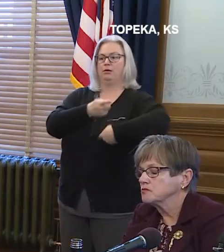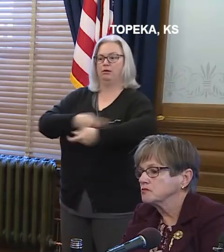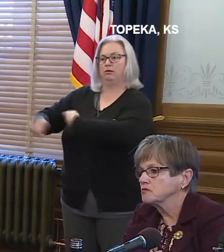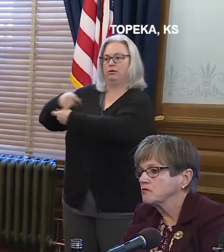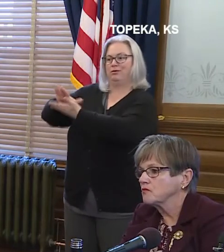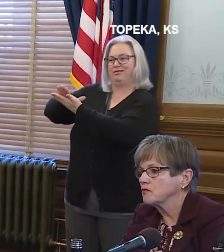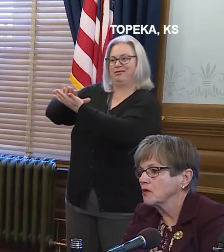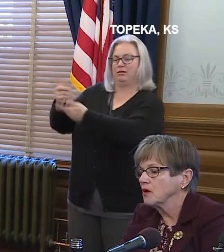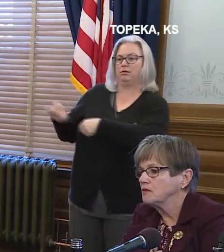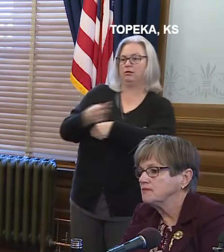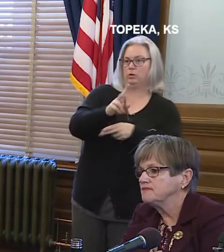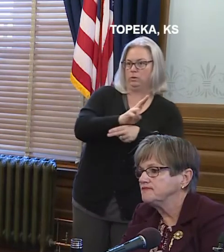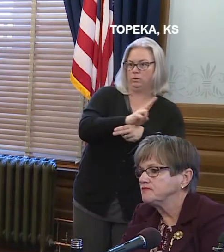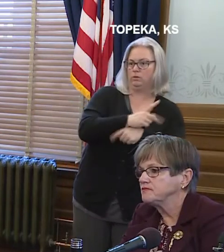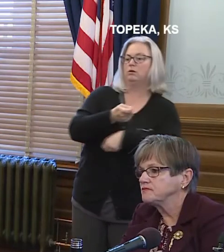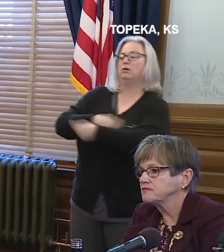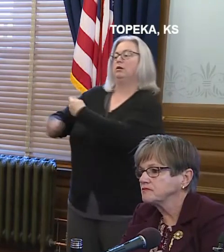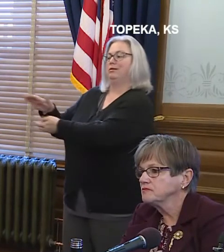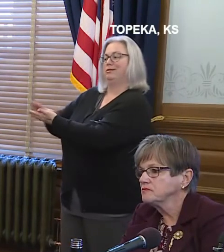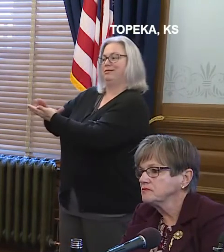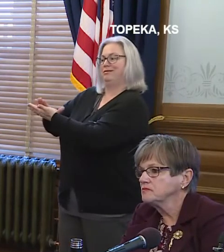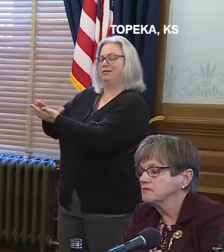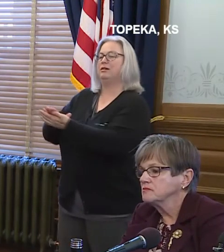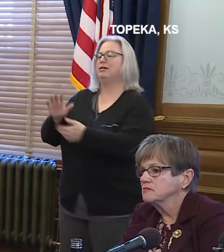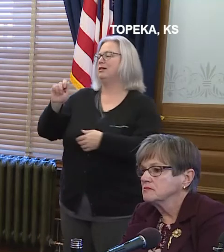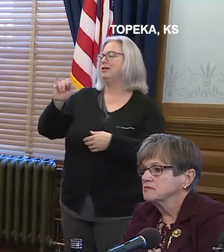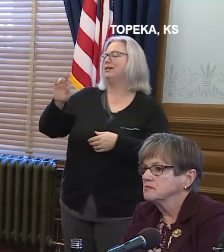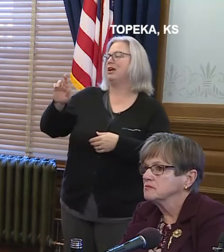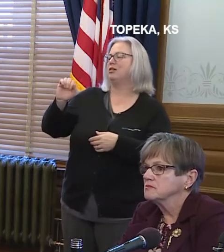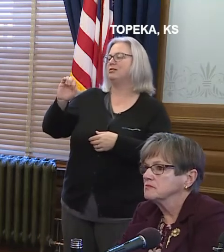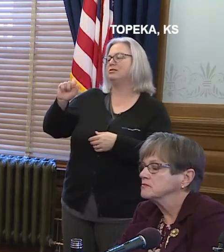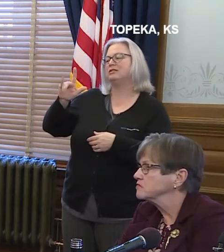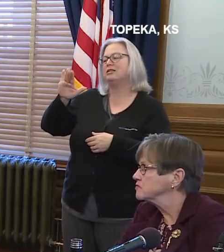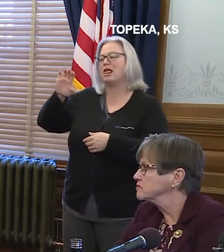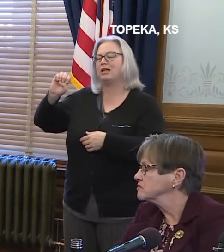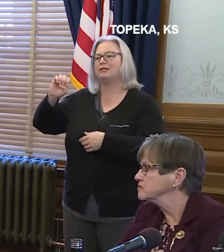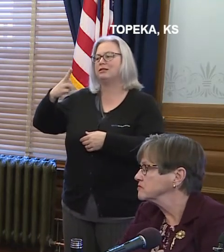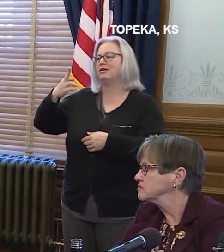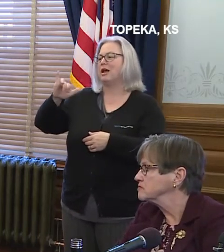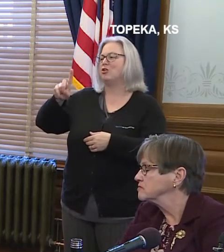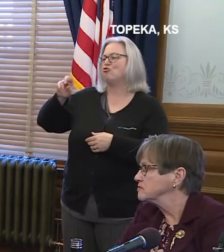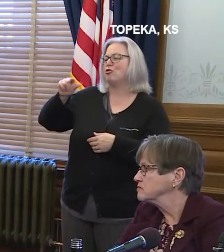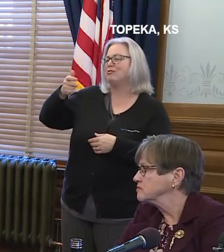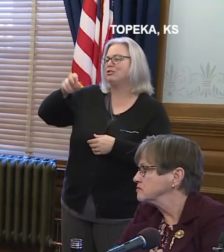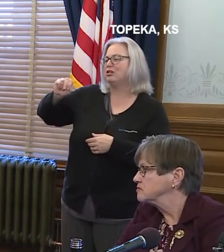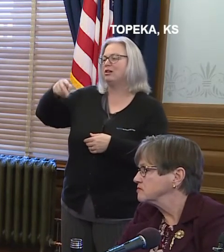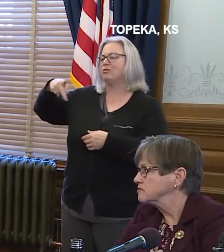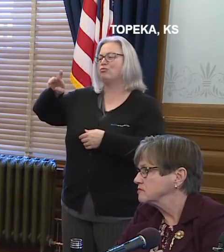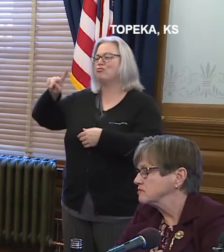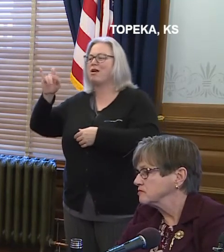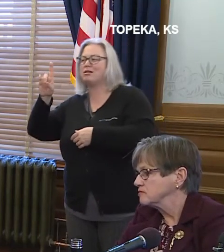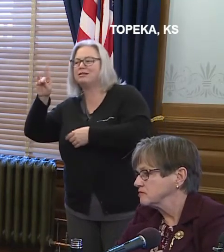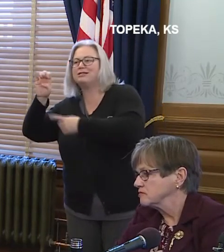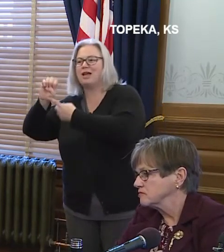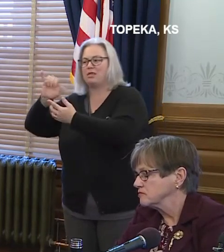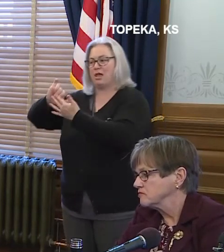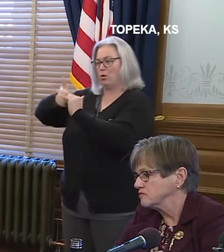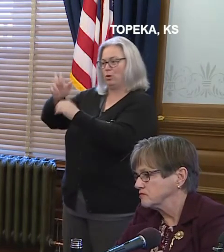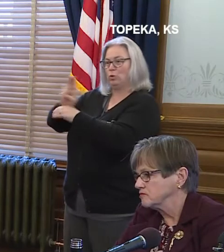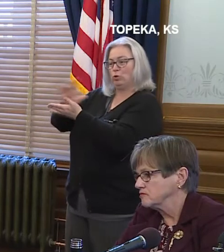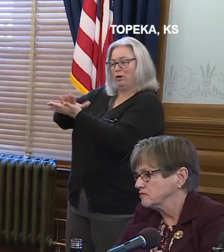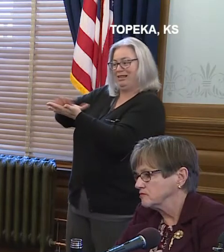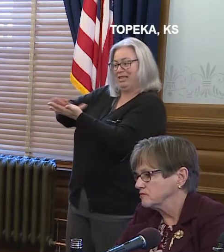again, the advantage of using the aerosolized hydrogen peroxide is that it's kinder to the elastic and to the fabric and to the paper. So they'll